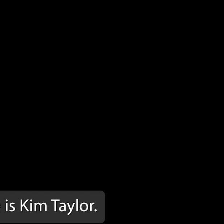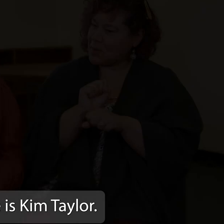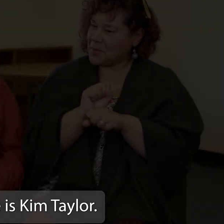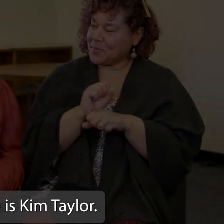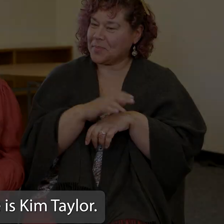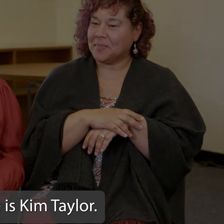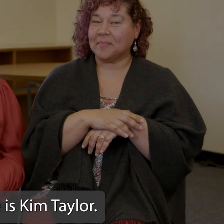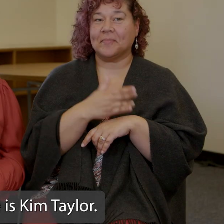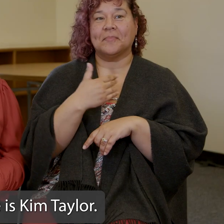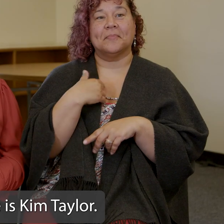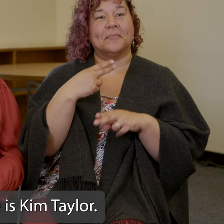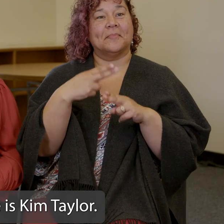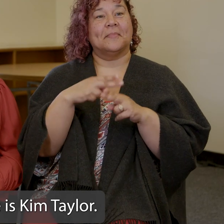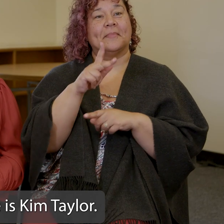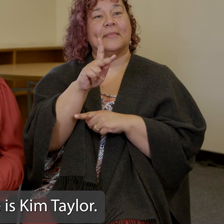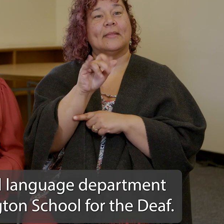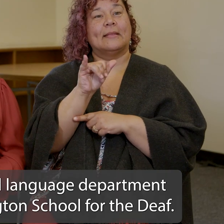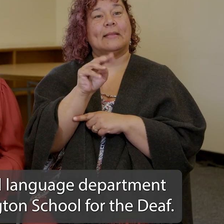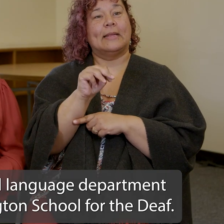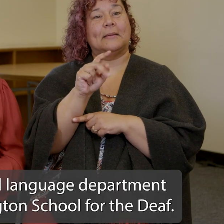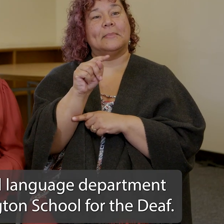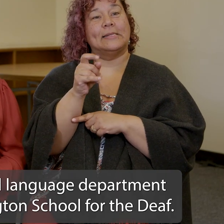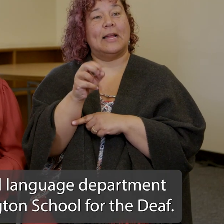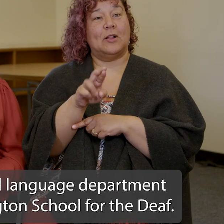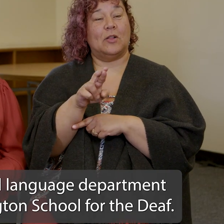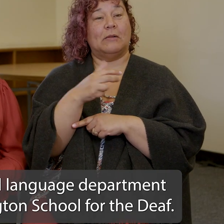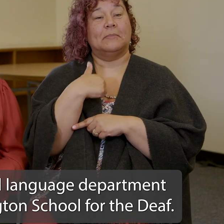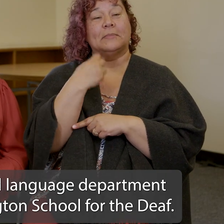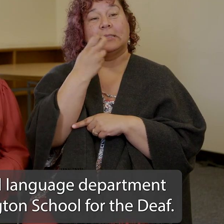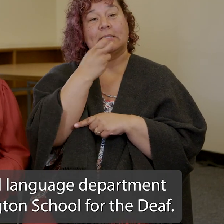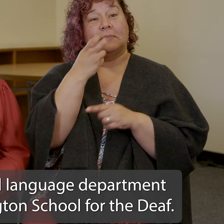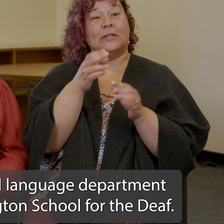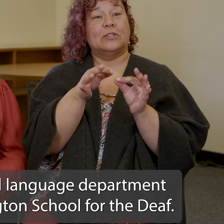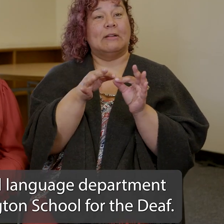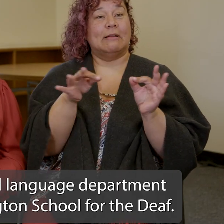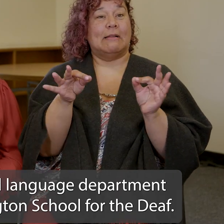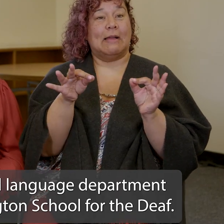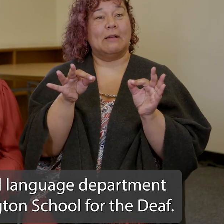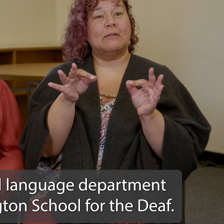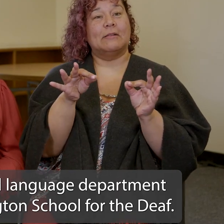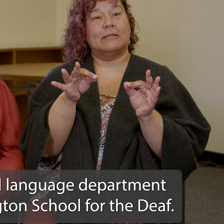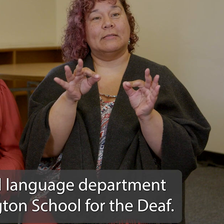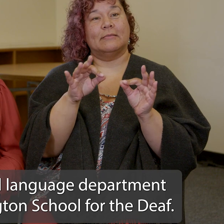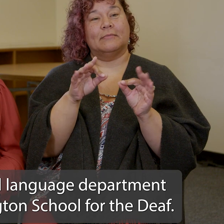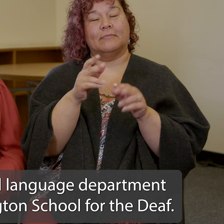My name is Kims Haler. I'm the Speech and Language Department Supervisor at Lexington School for the Deaf.